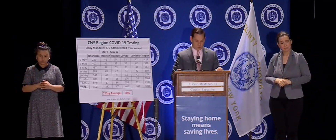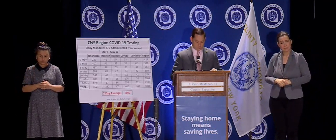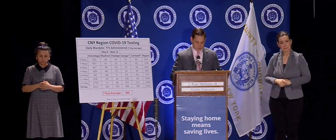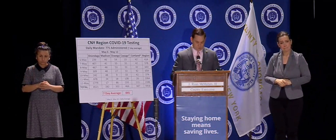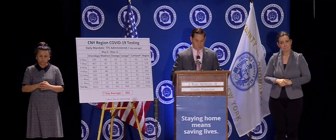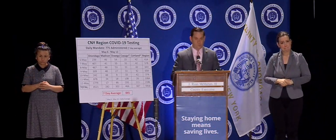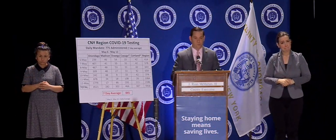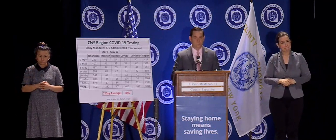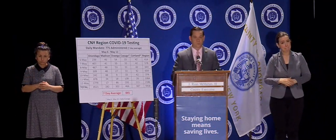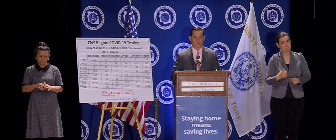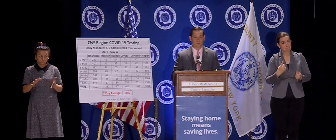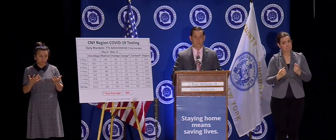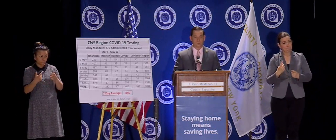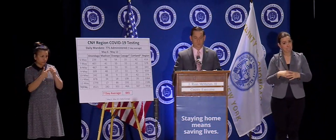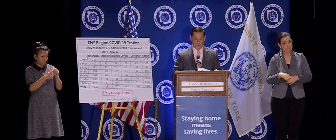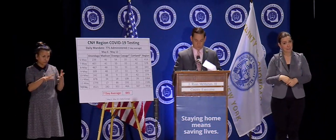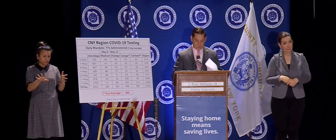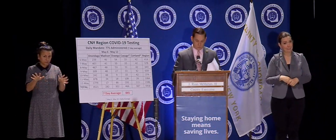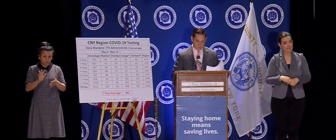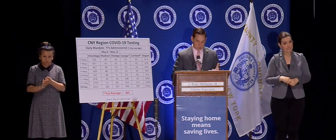Other questions?